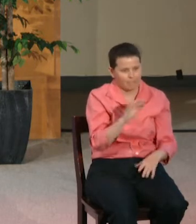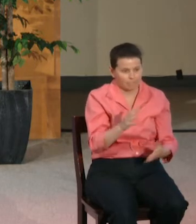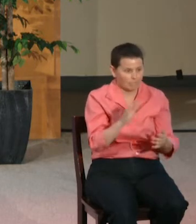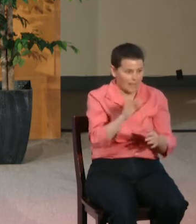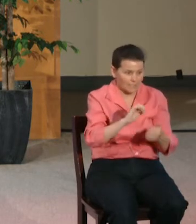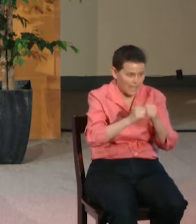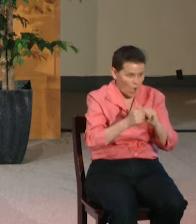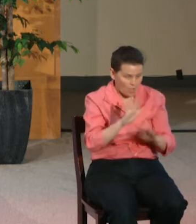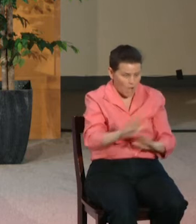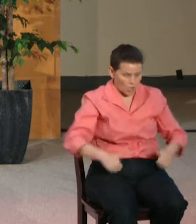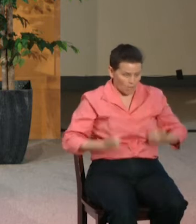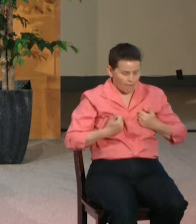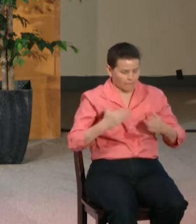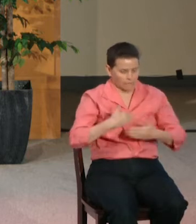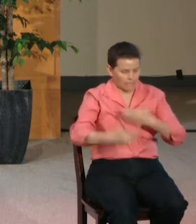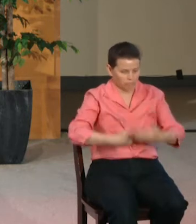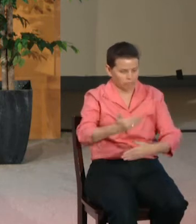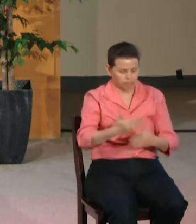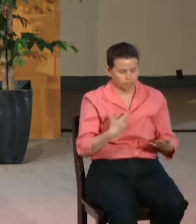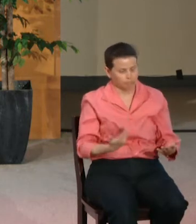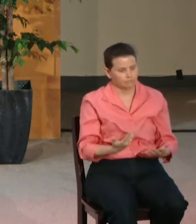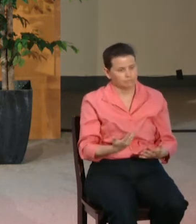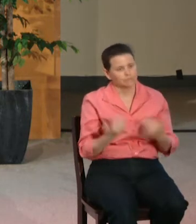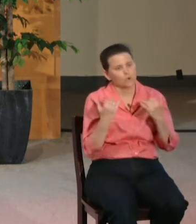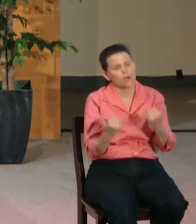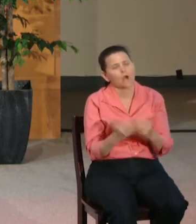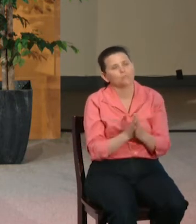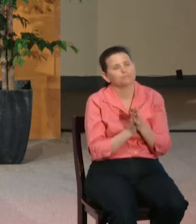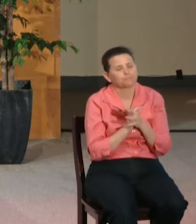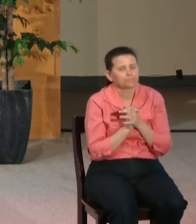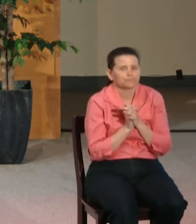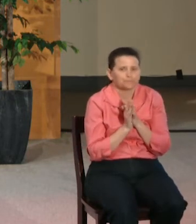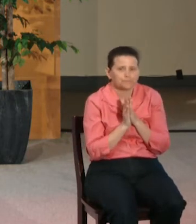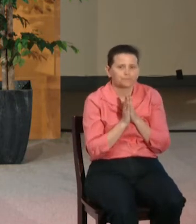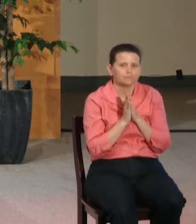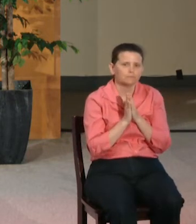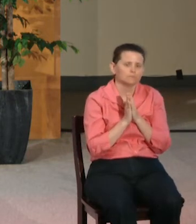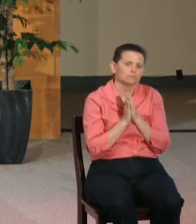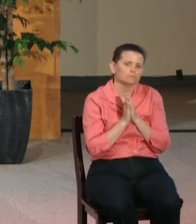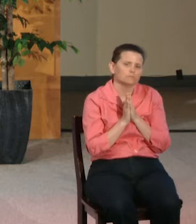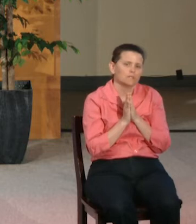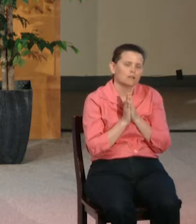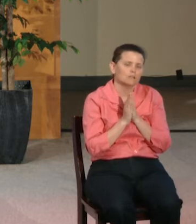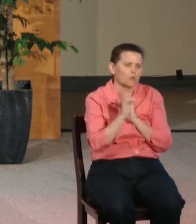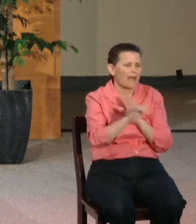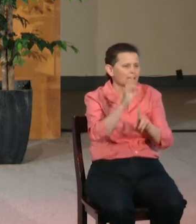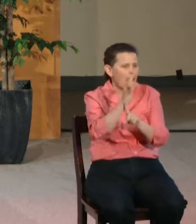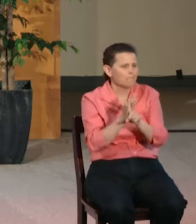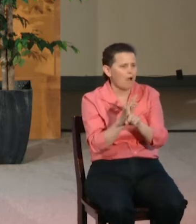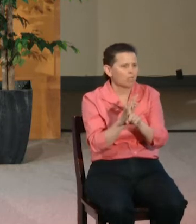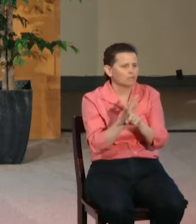year. So now we're somewhere around 4 months into it, four and a half months into it, and somewhere along the way, the baby